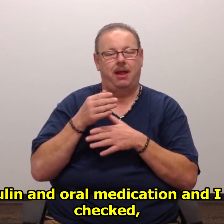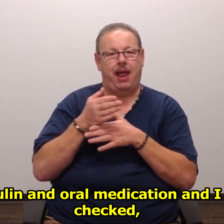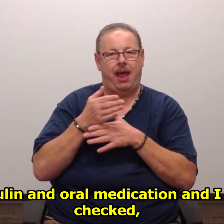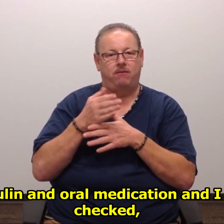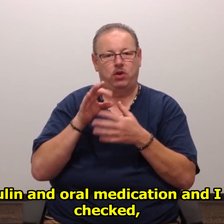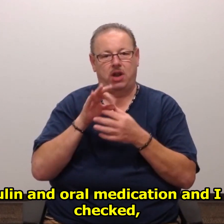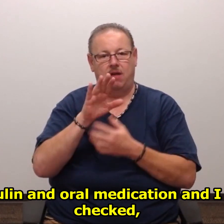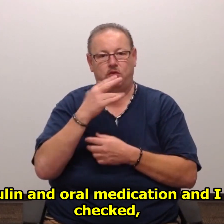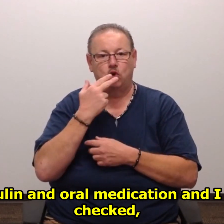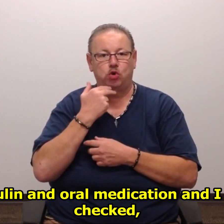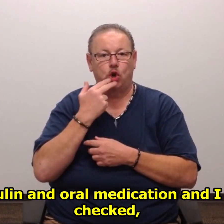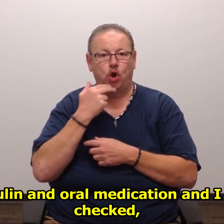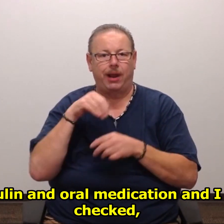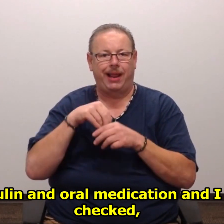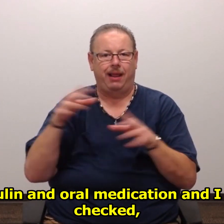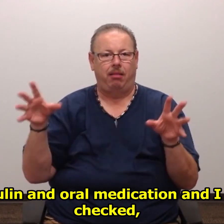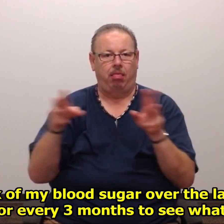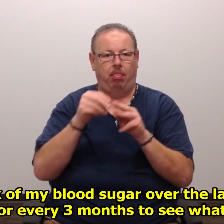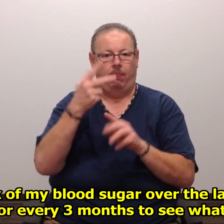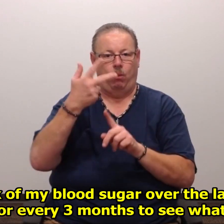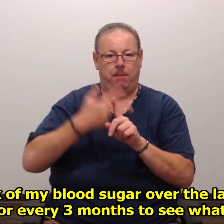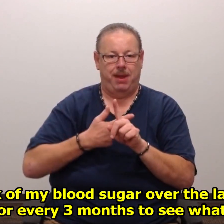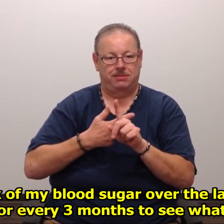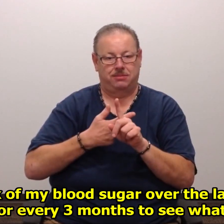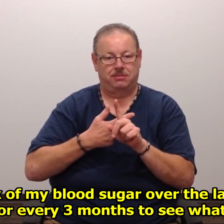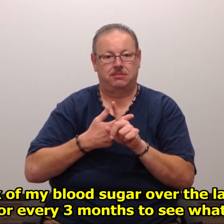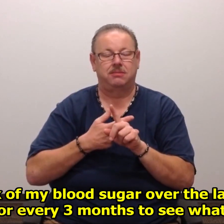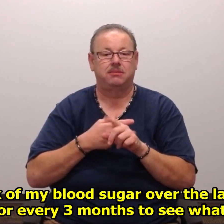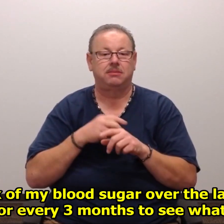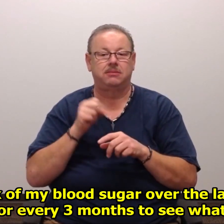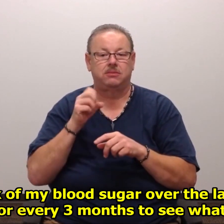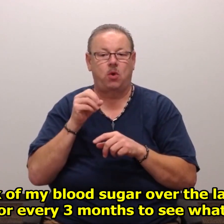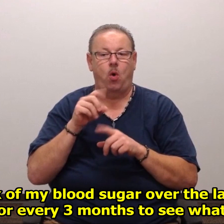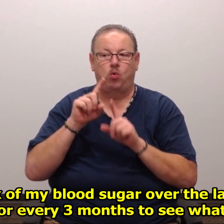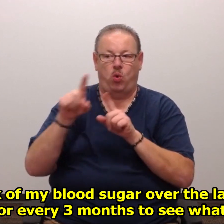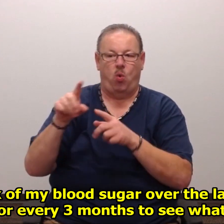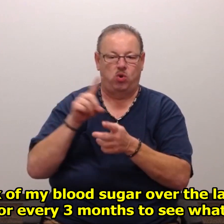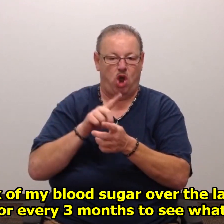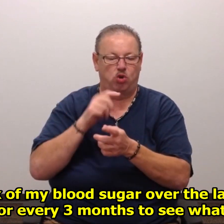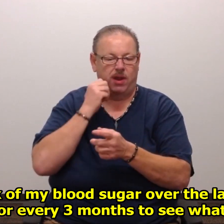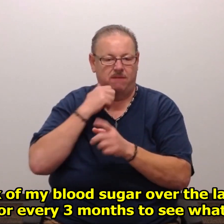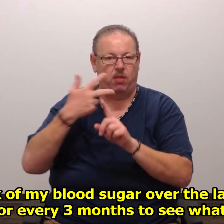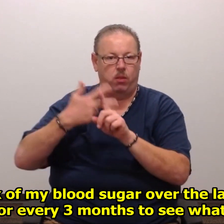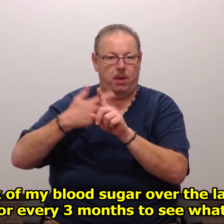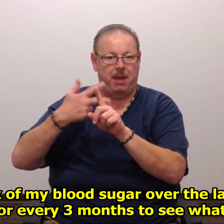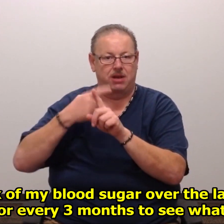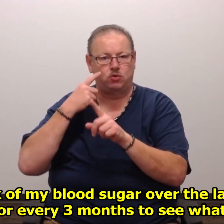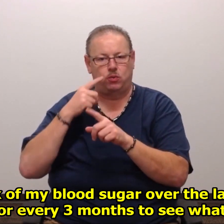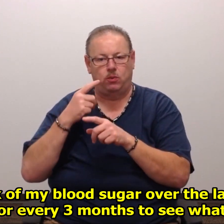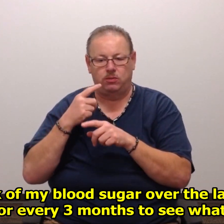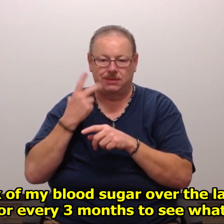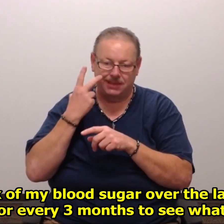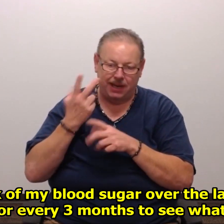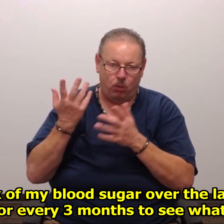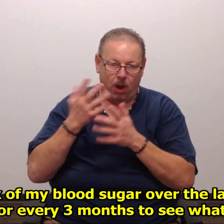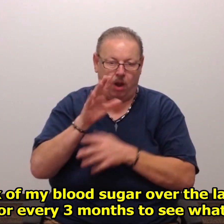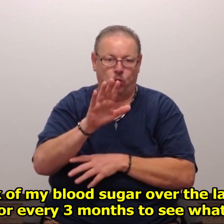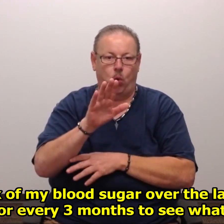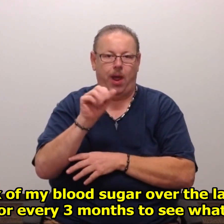And I get my A1C checked, which is a check of my blood sugar over the last 3 months. I see the